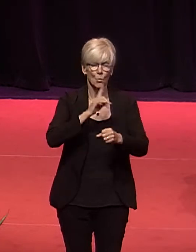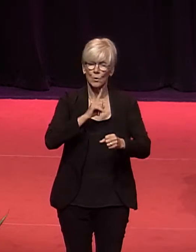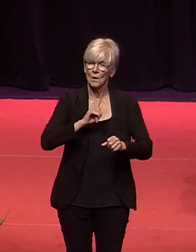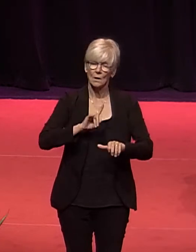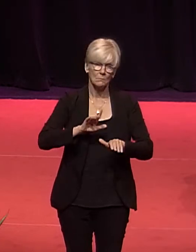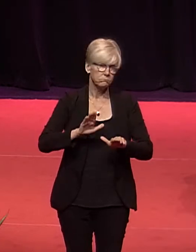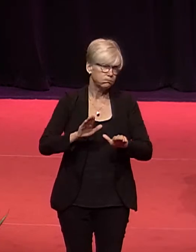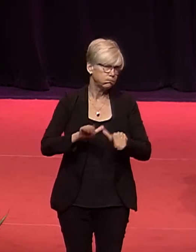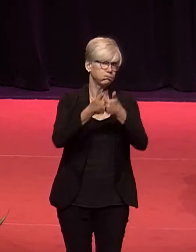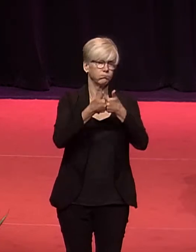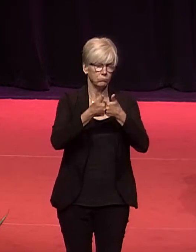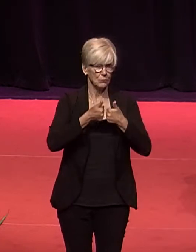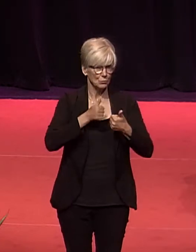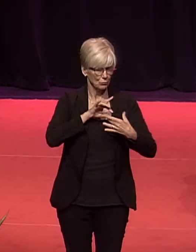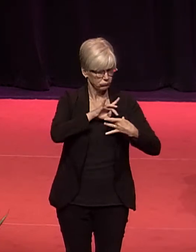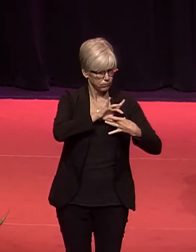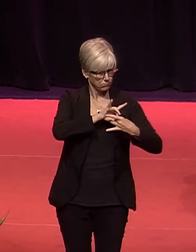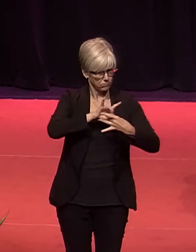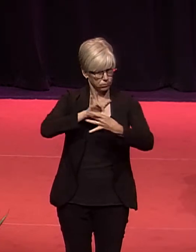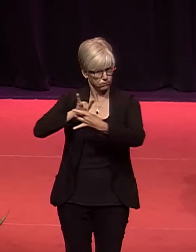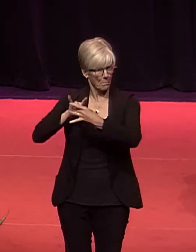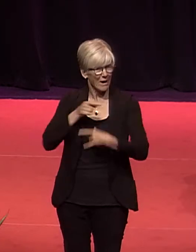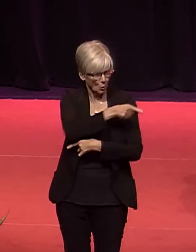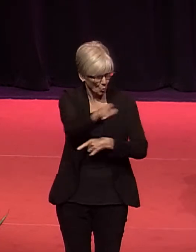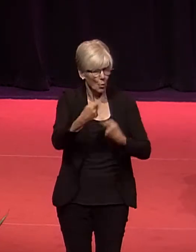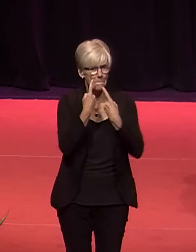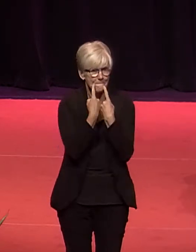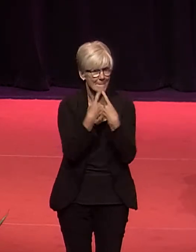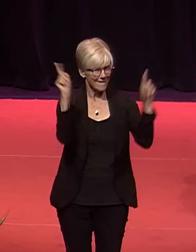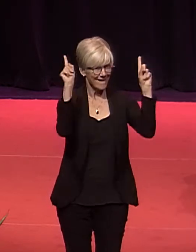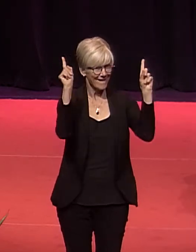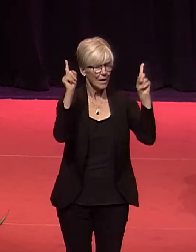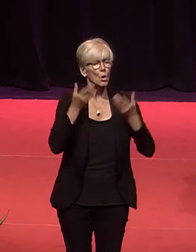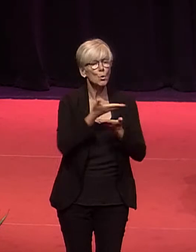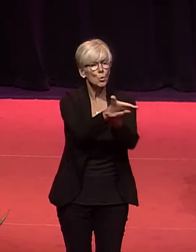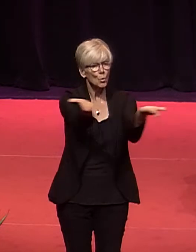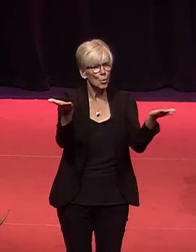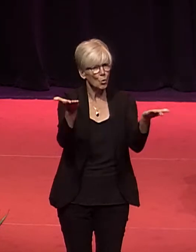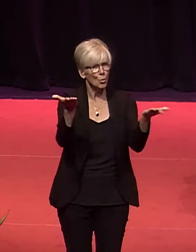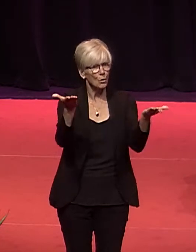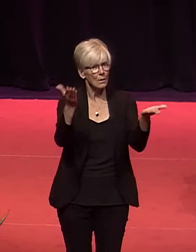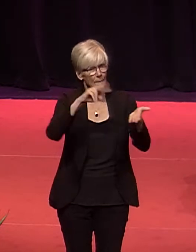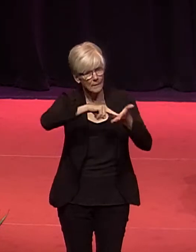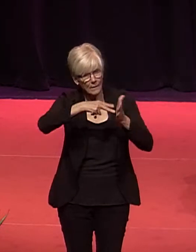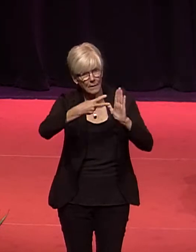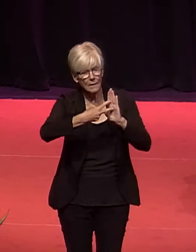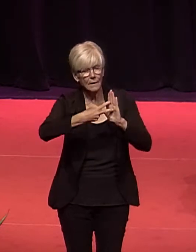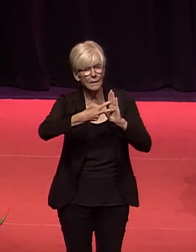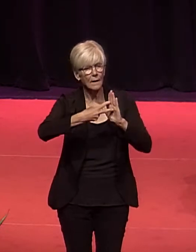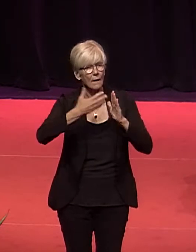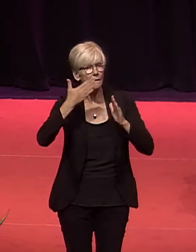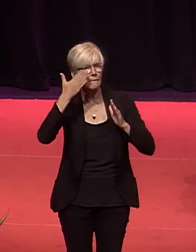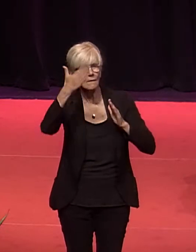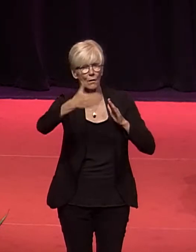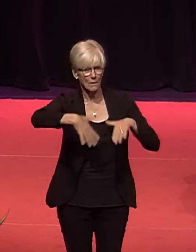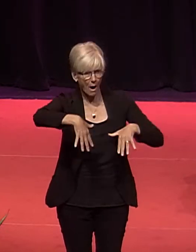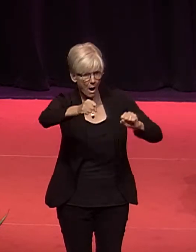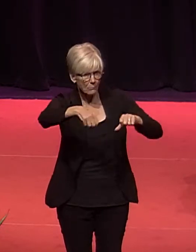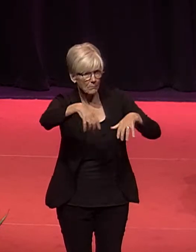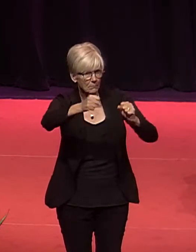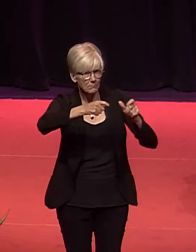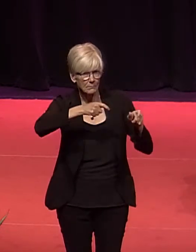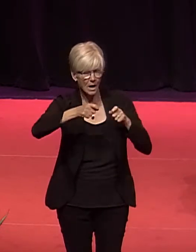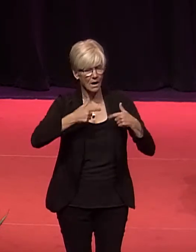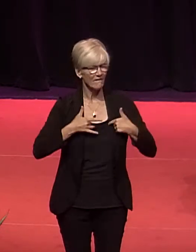are, you made it. And you, my friends, are our future. And I feel very good about that